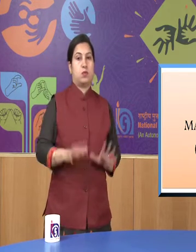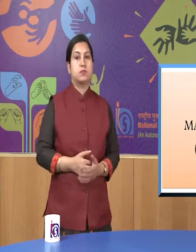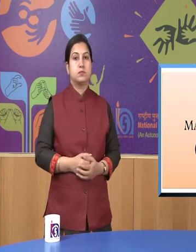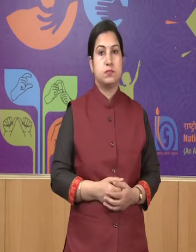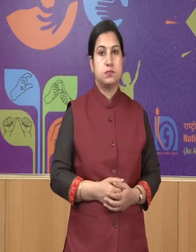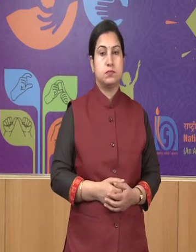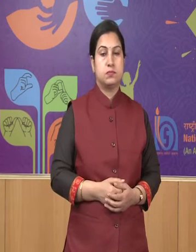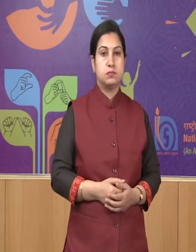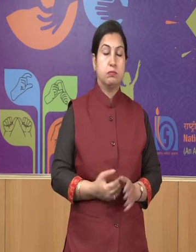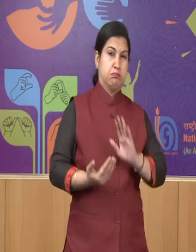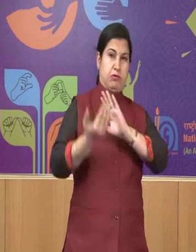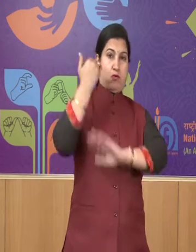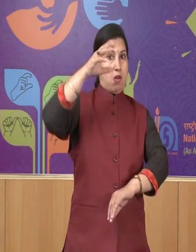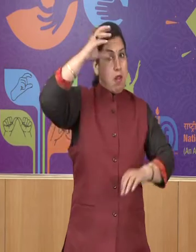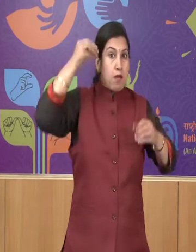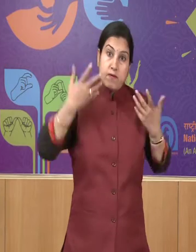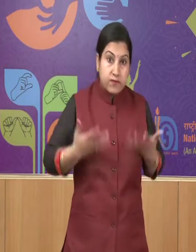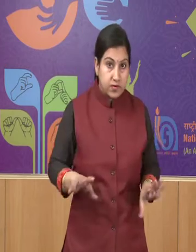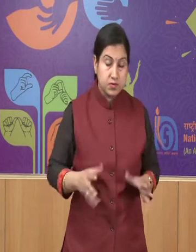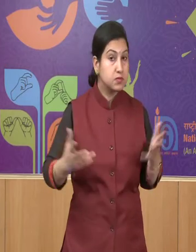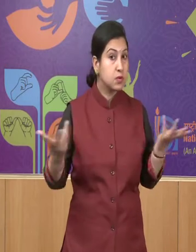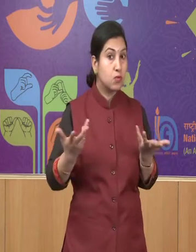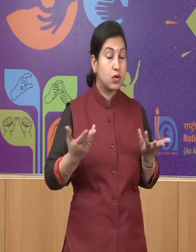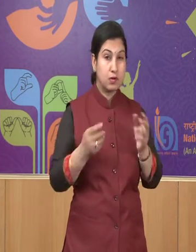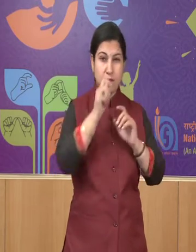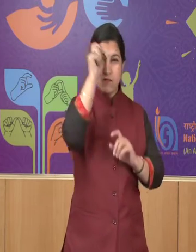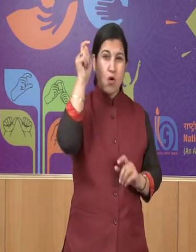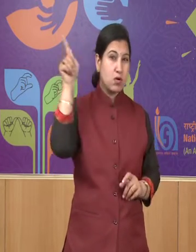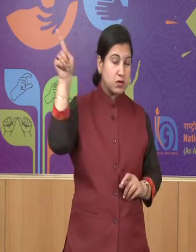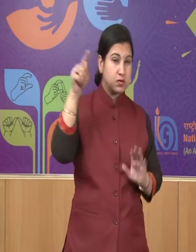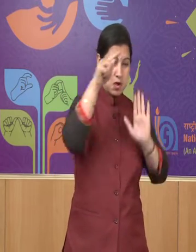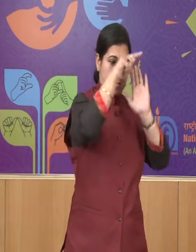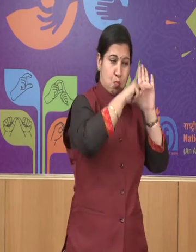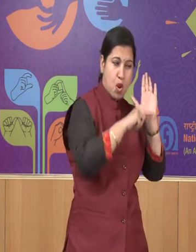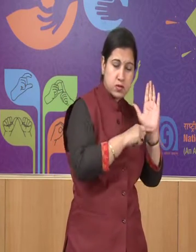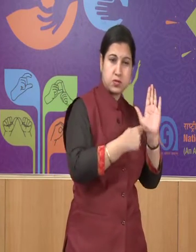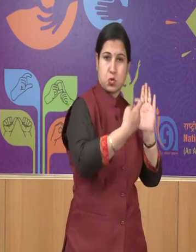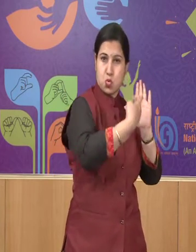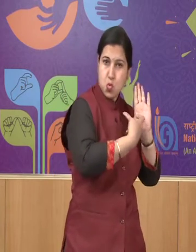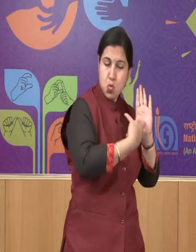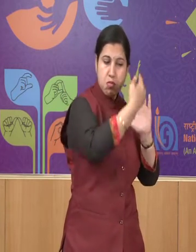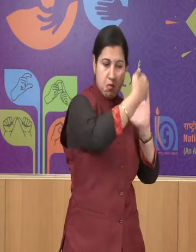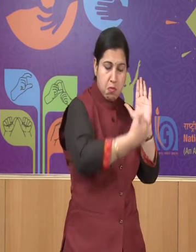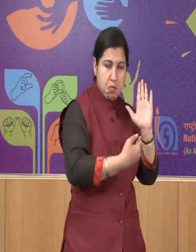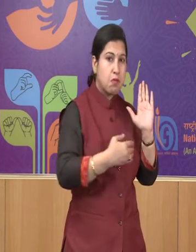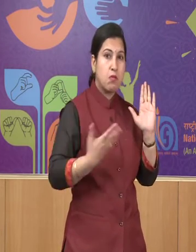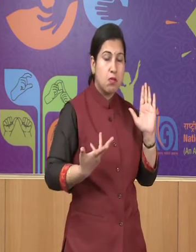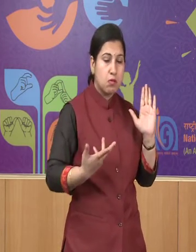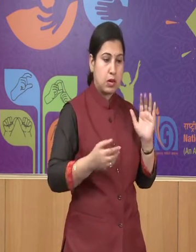We have already learnt that the British policies had made many